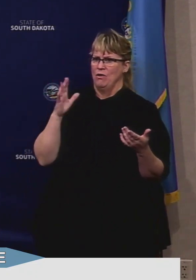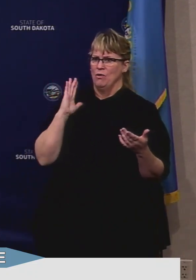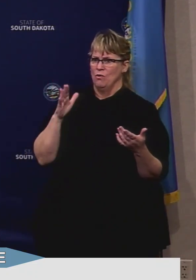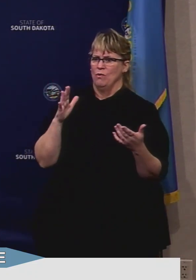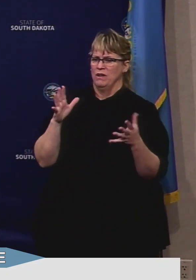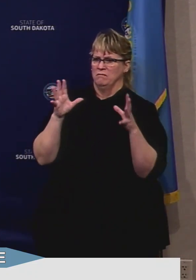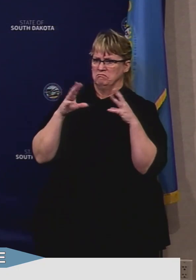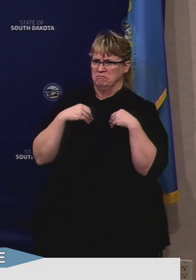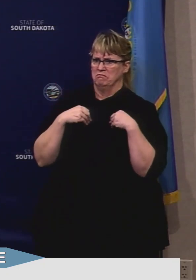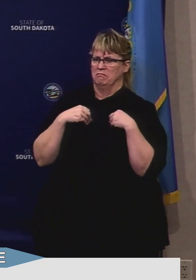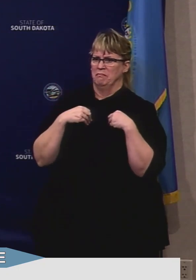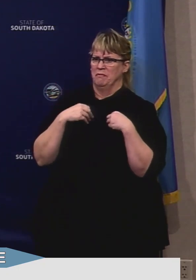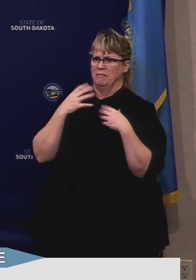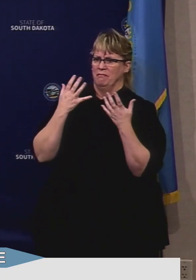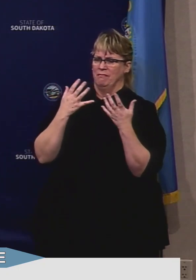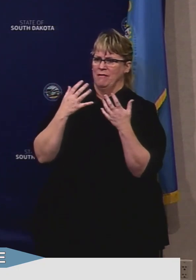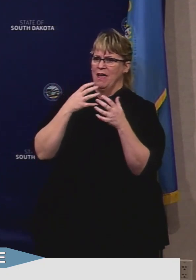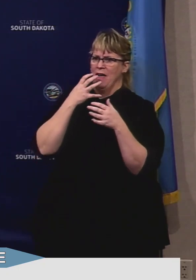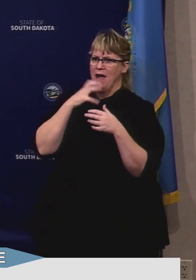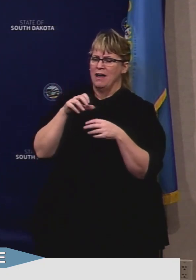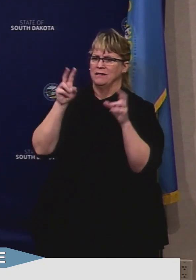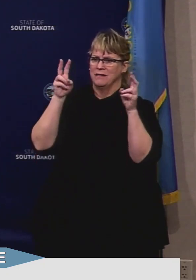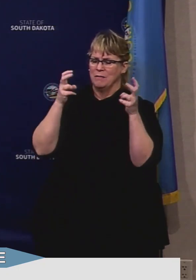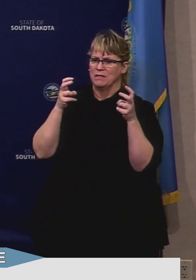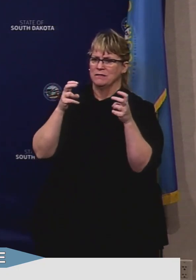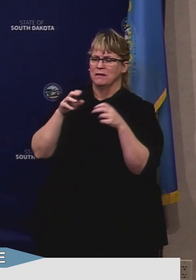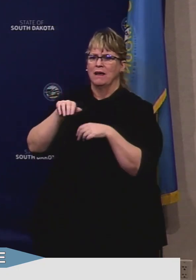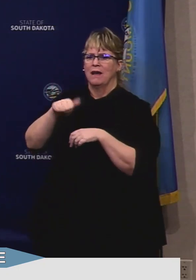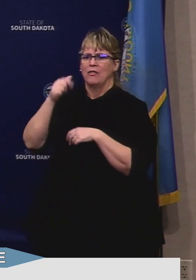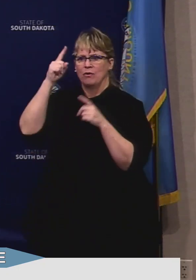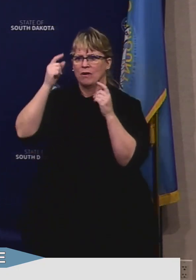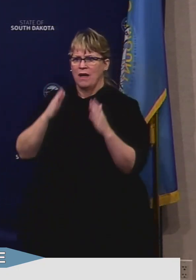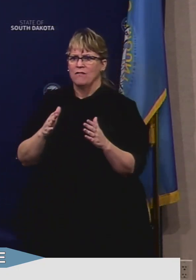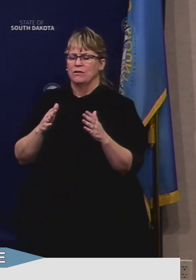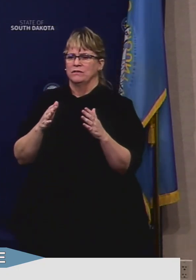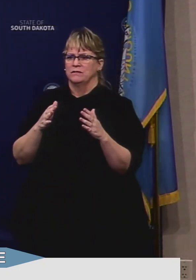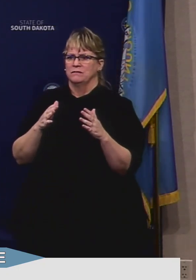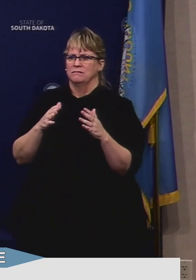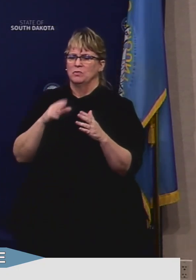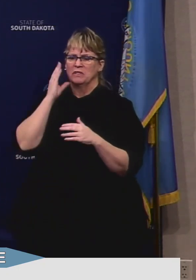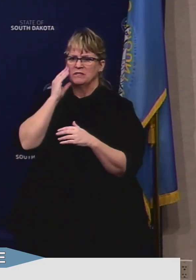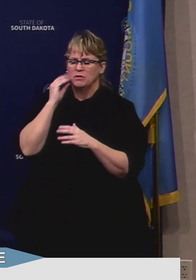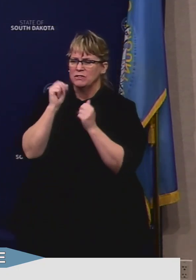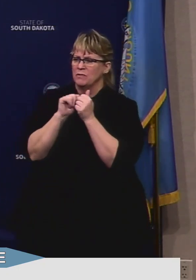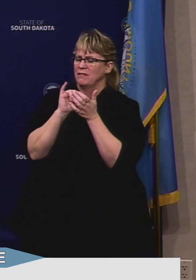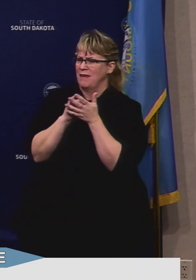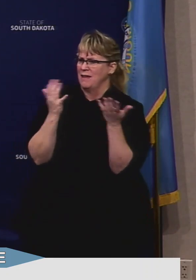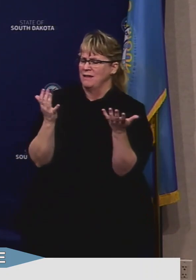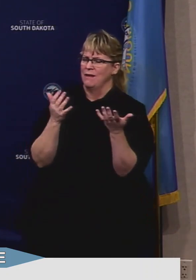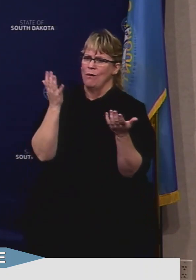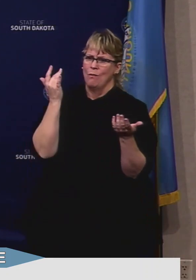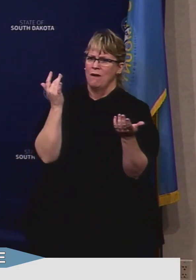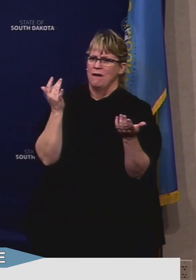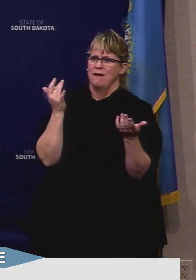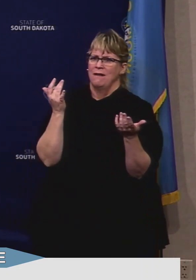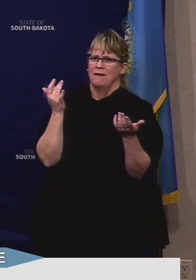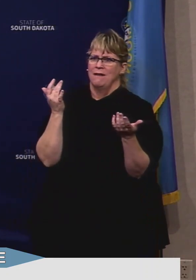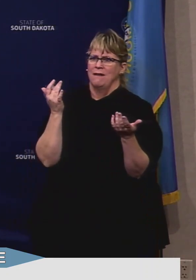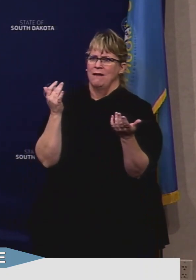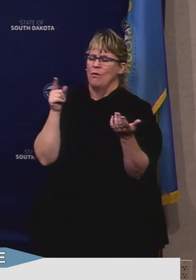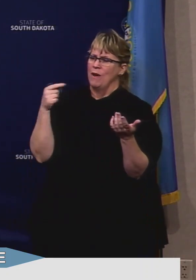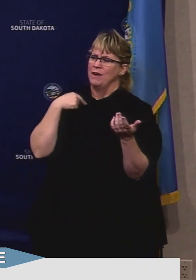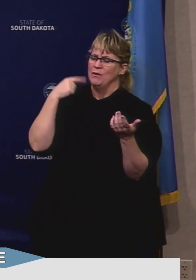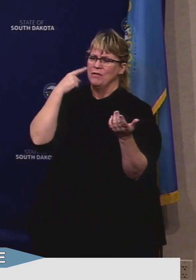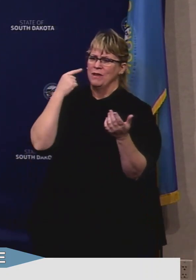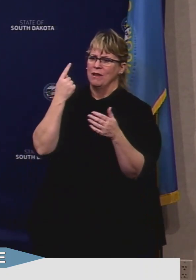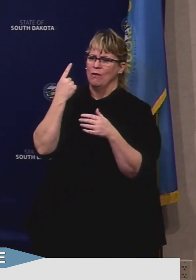controversial things, and certainly Governor Janklow and others weren't adverse. I mean, why would you